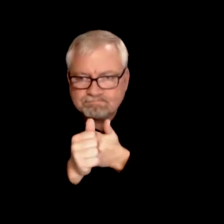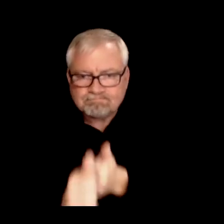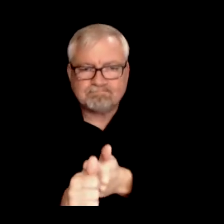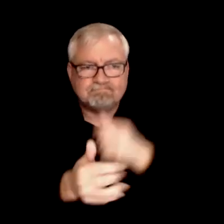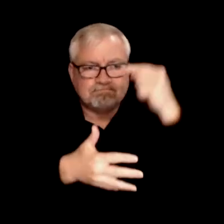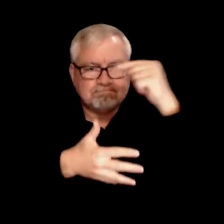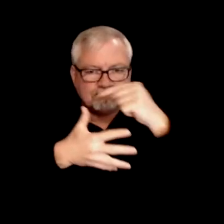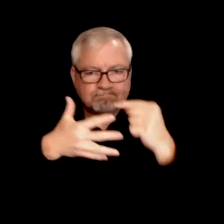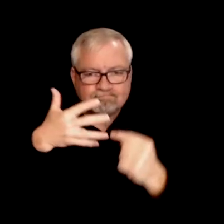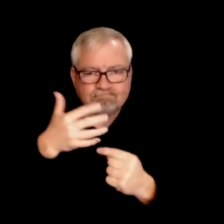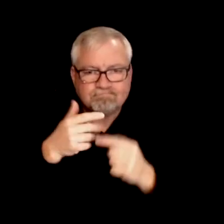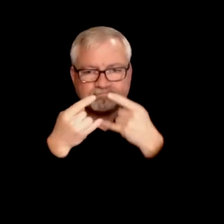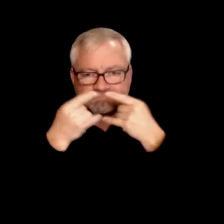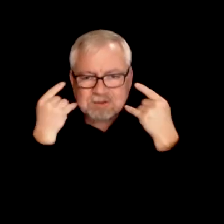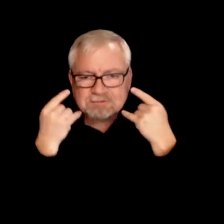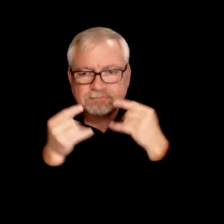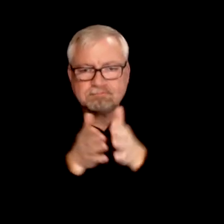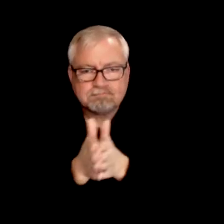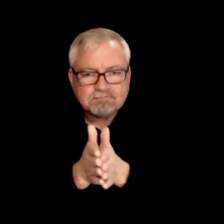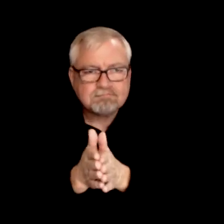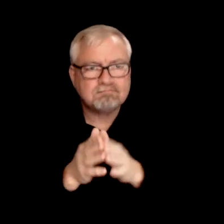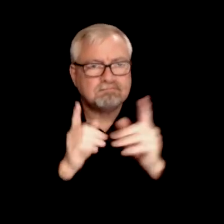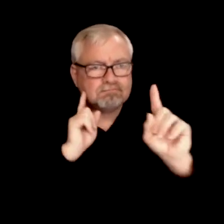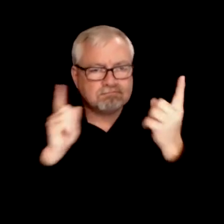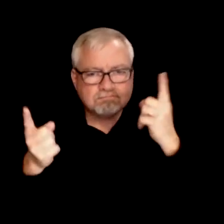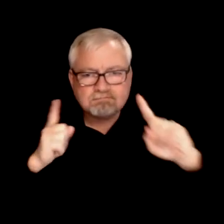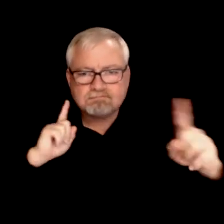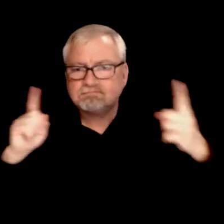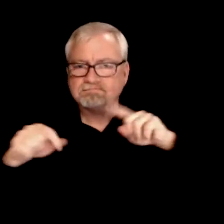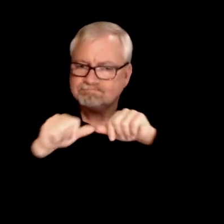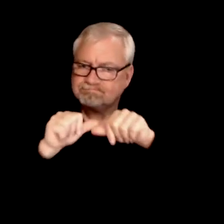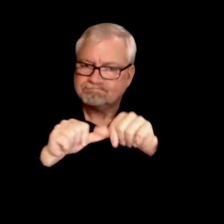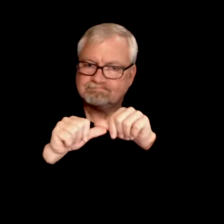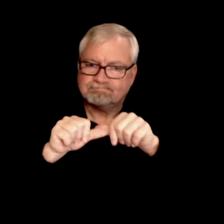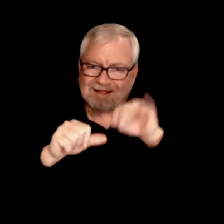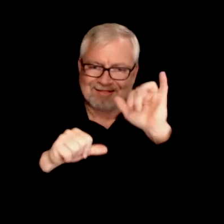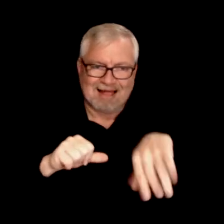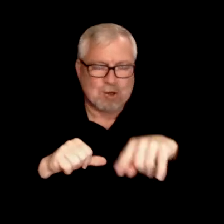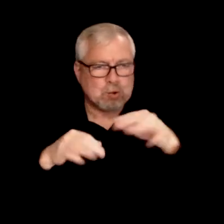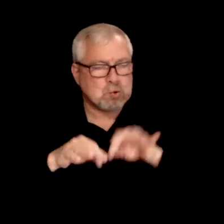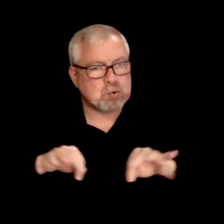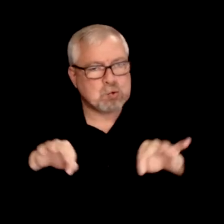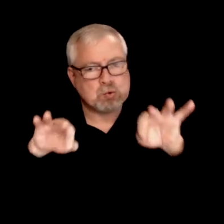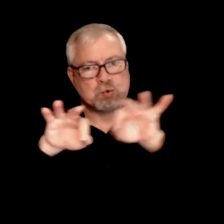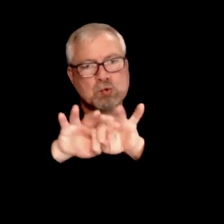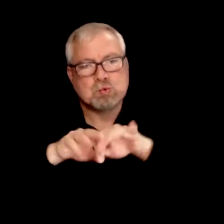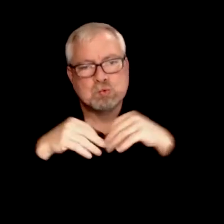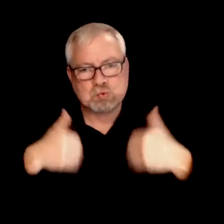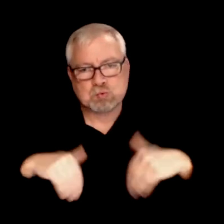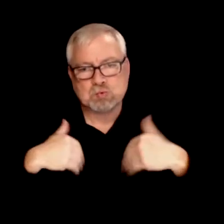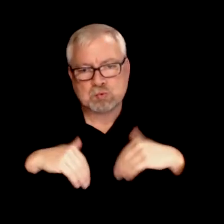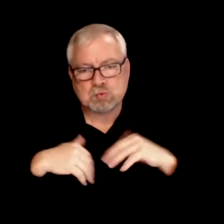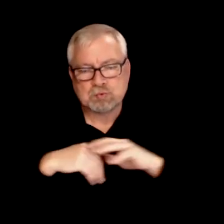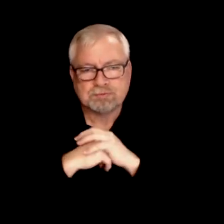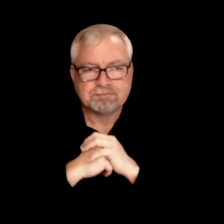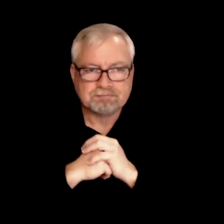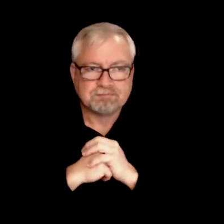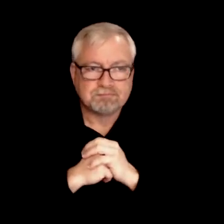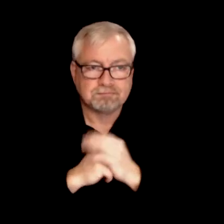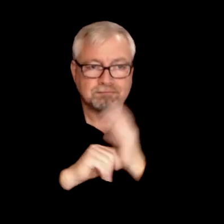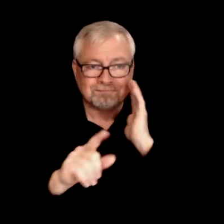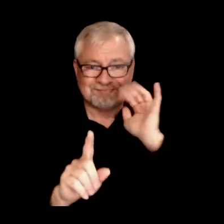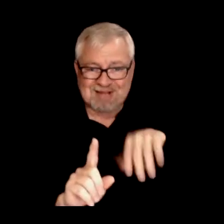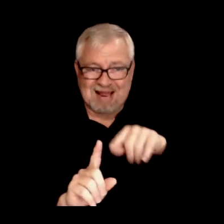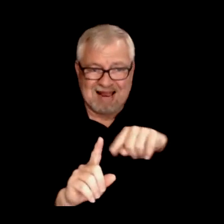our interactions while there's so much virus spreading around the community, and because of the sacrifice of many Minnesota